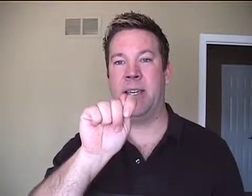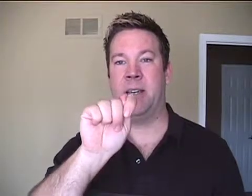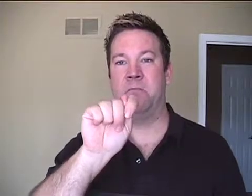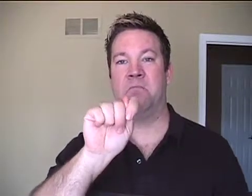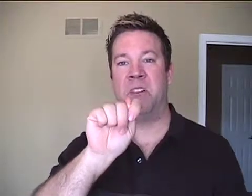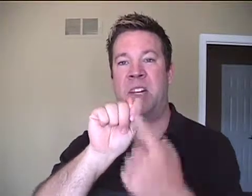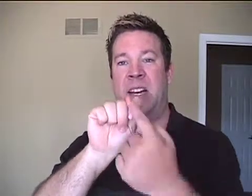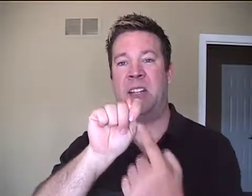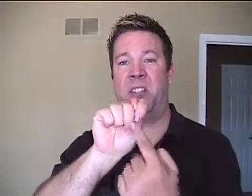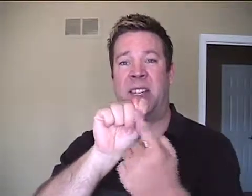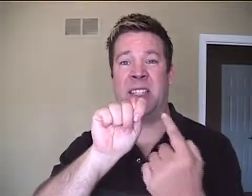T. Kind of looks like a T.